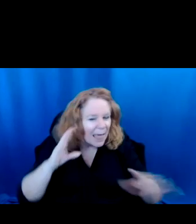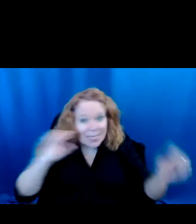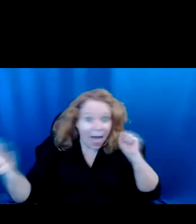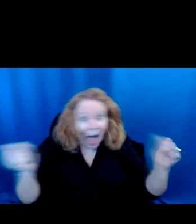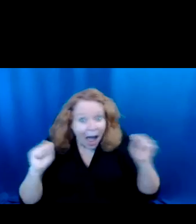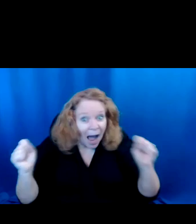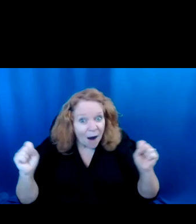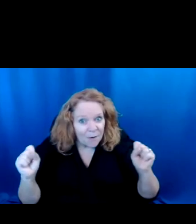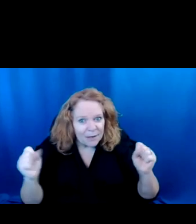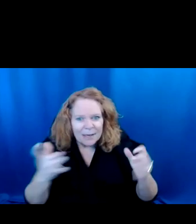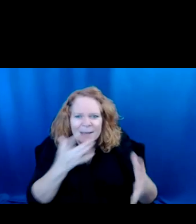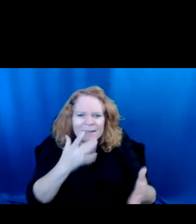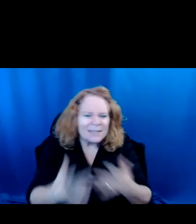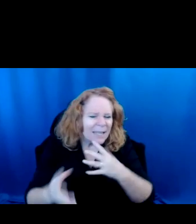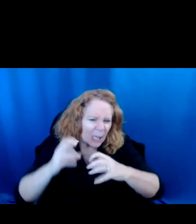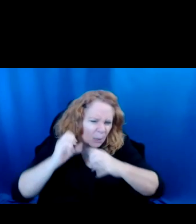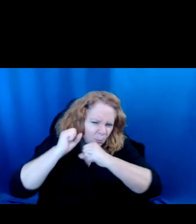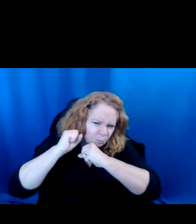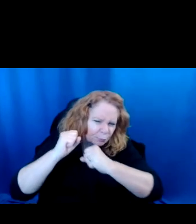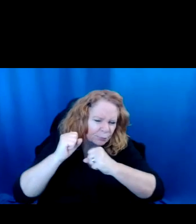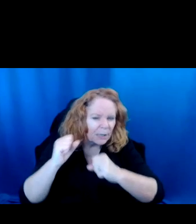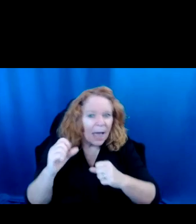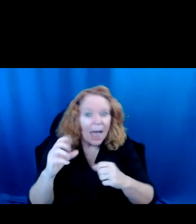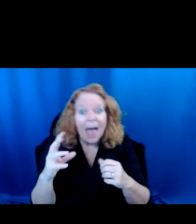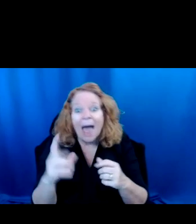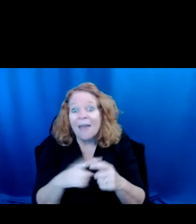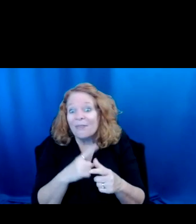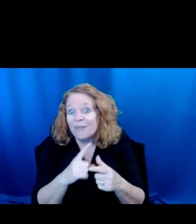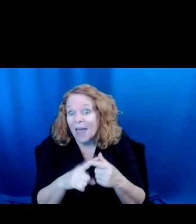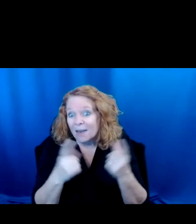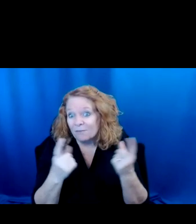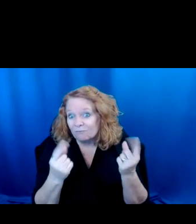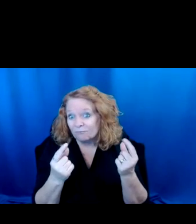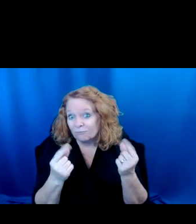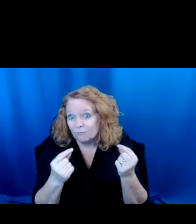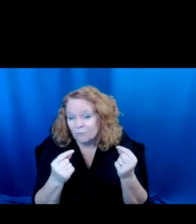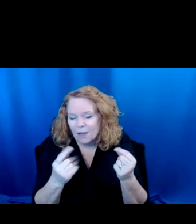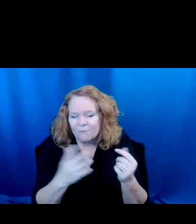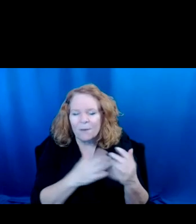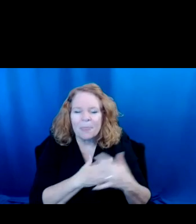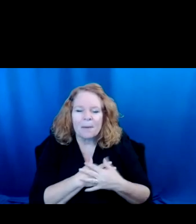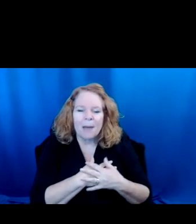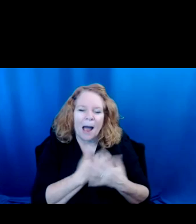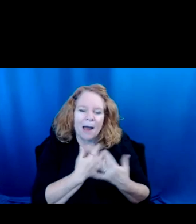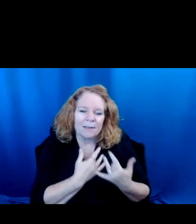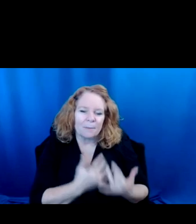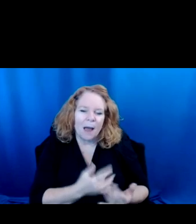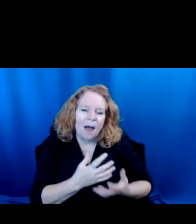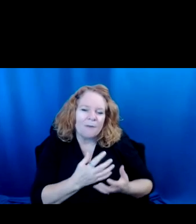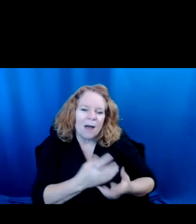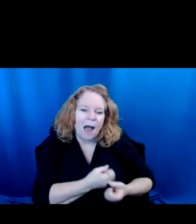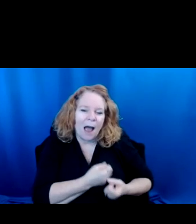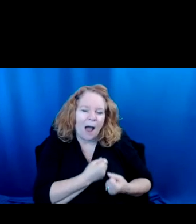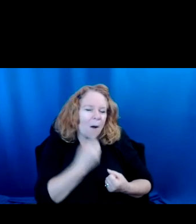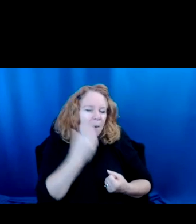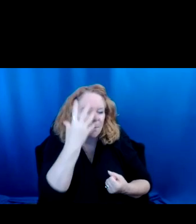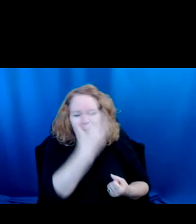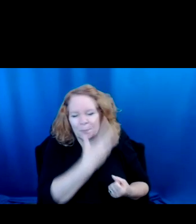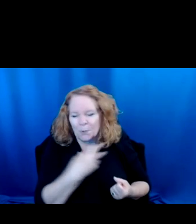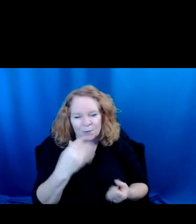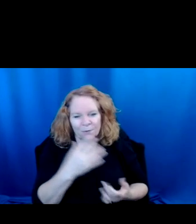it strong. And we're going to sing it from the bottom of our